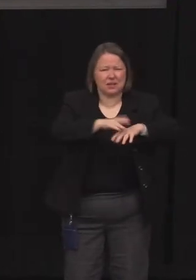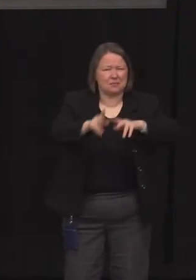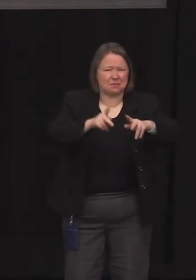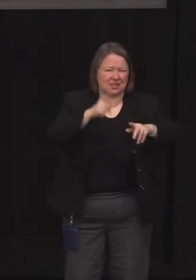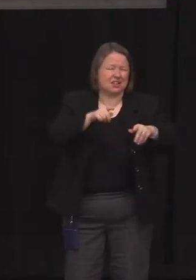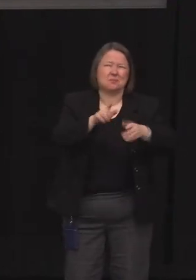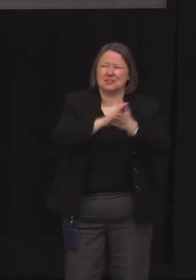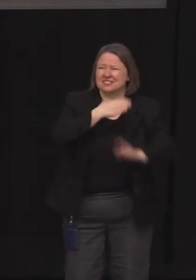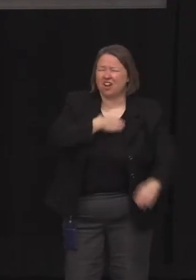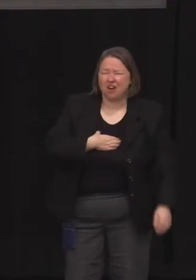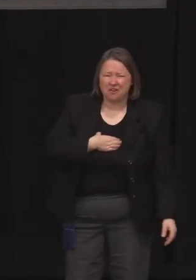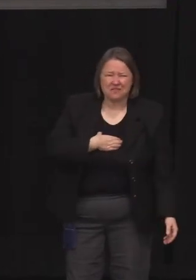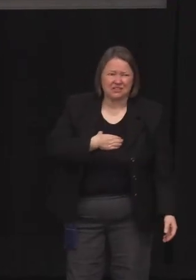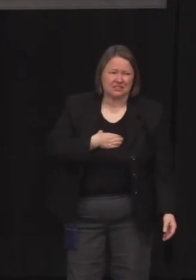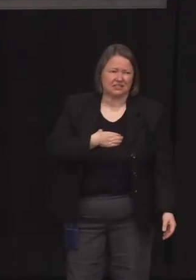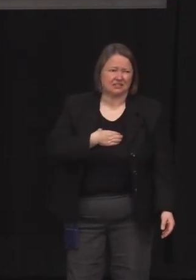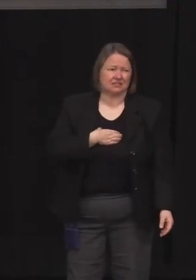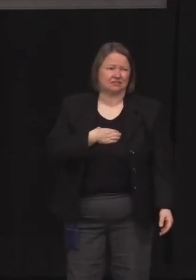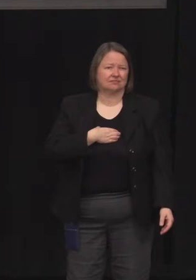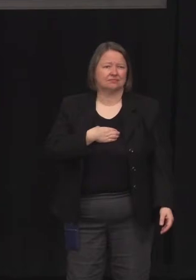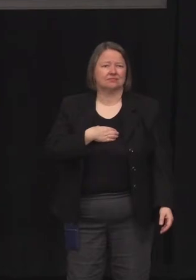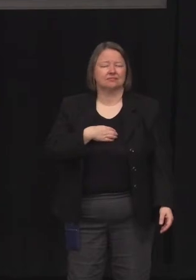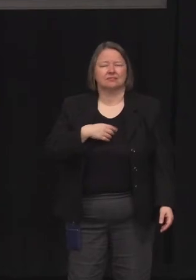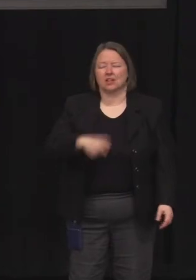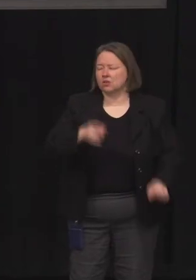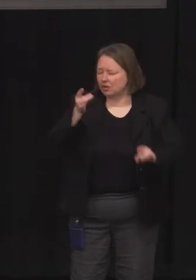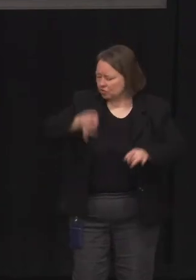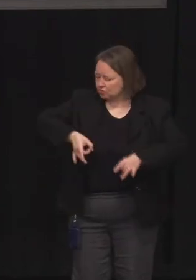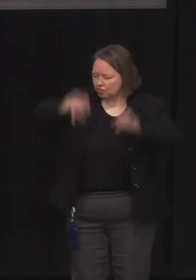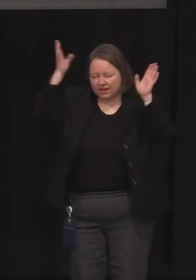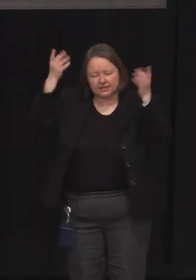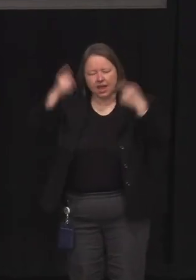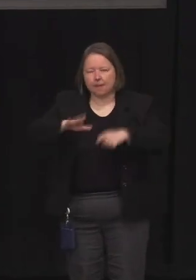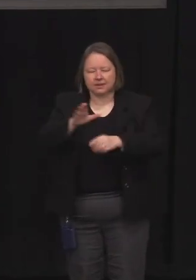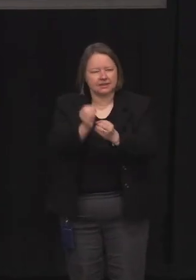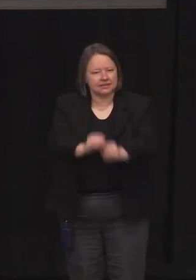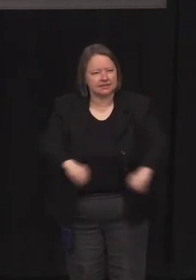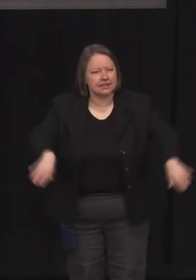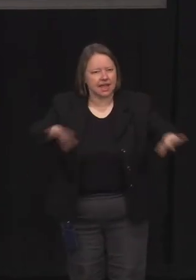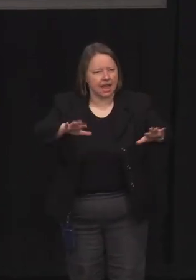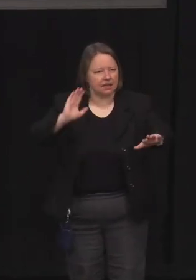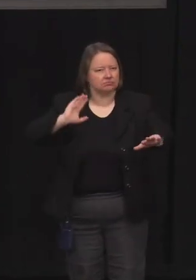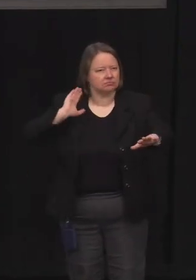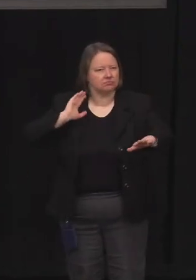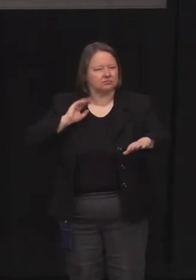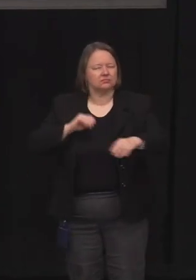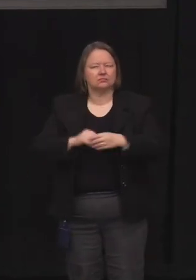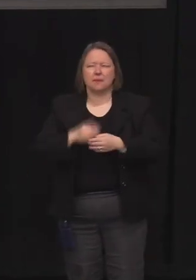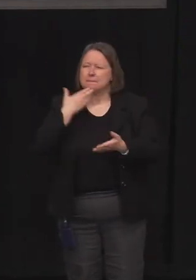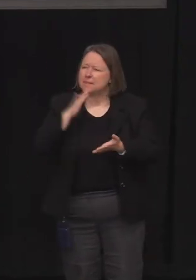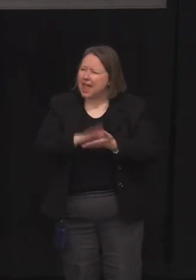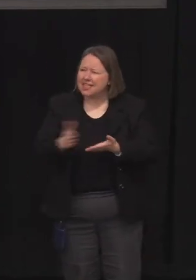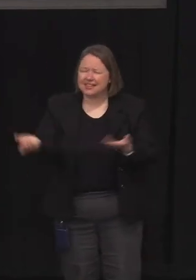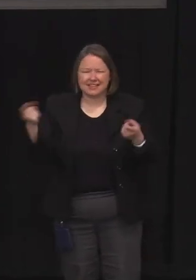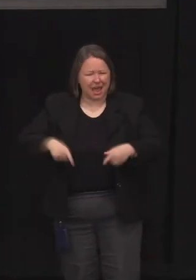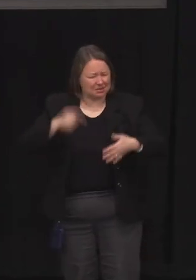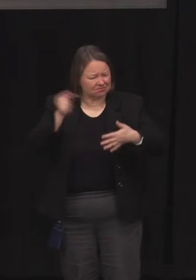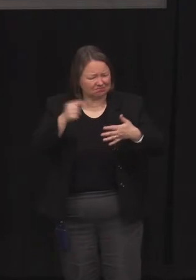starvation. There was a major crisis in the land. Bad things were